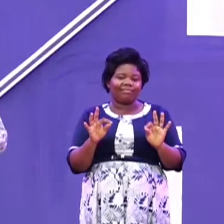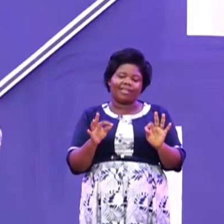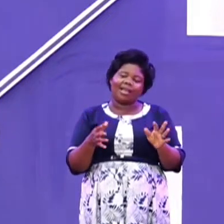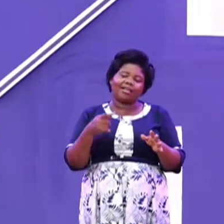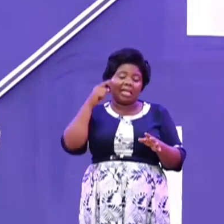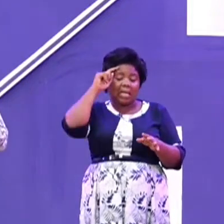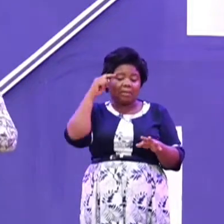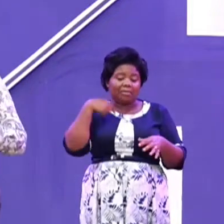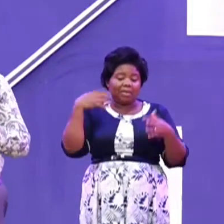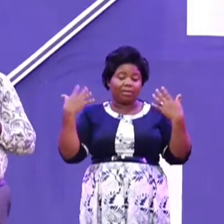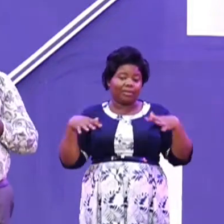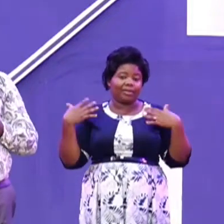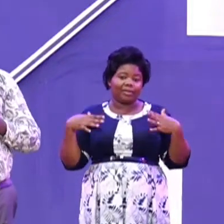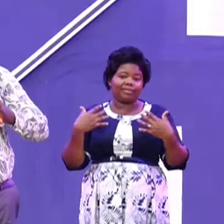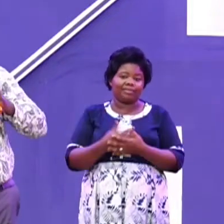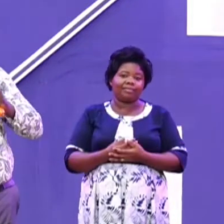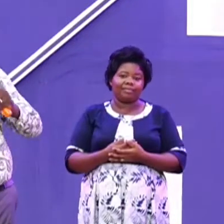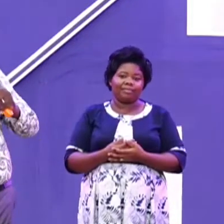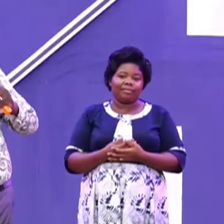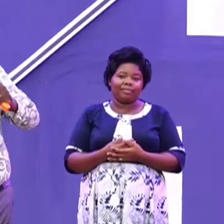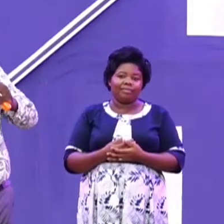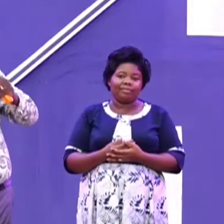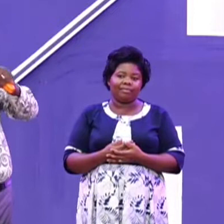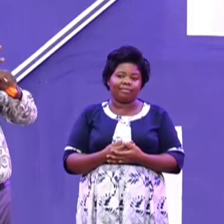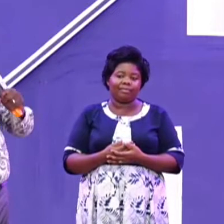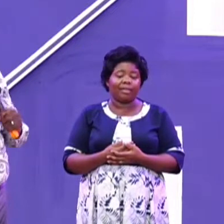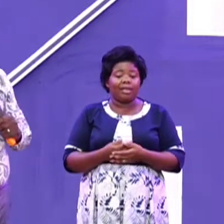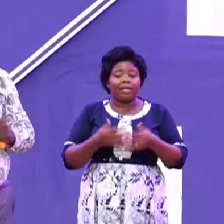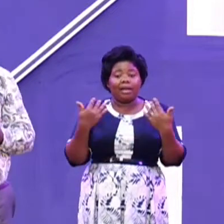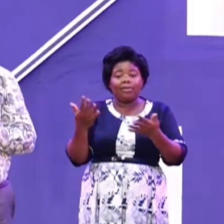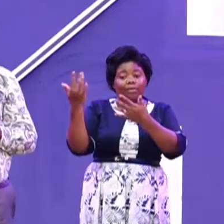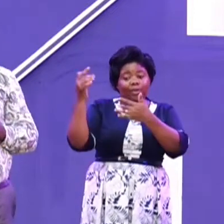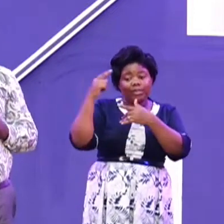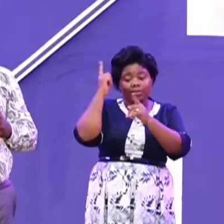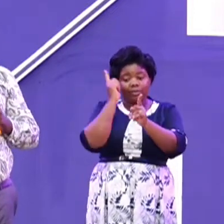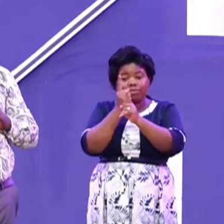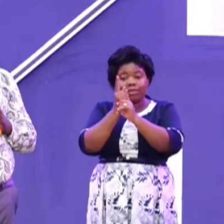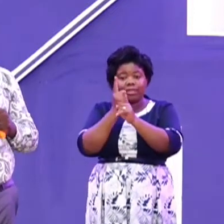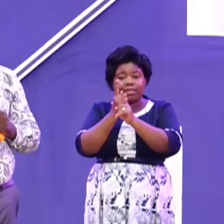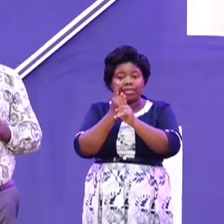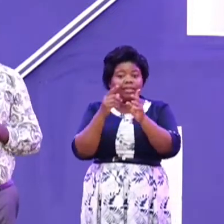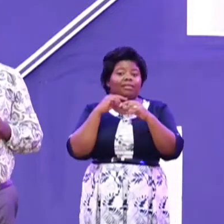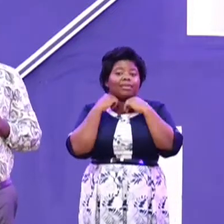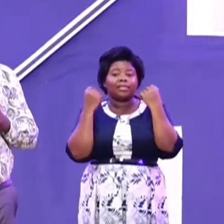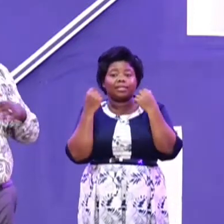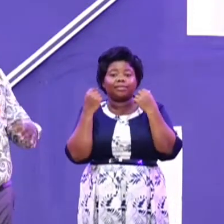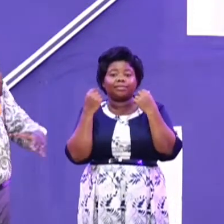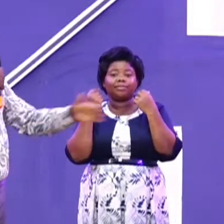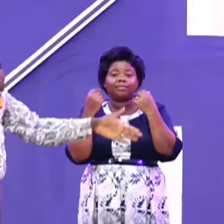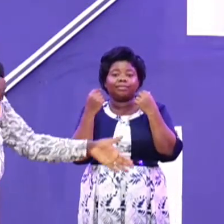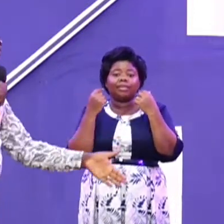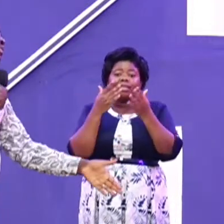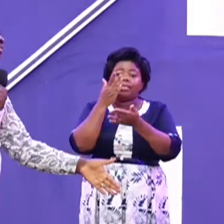that. We are waiting. Remember, we are waiting to see the pastor. And let me tell you, there were